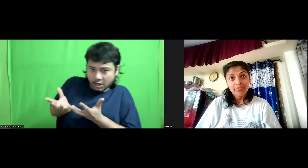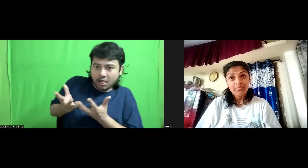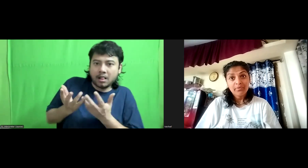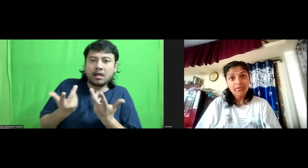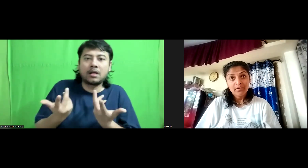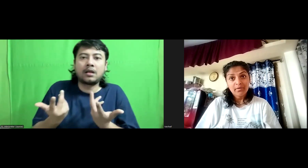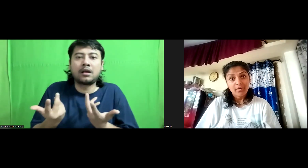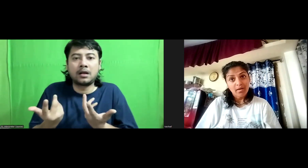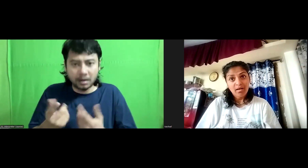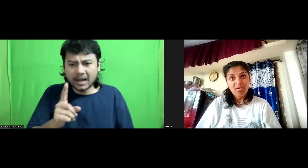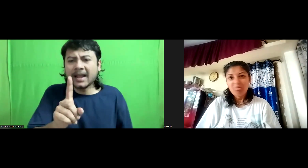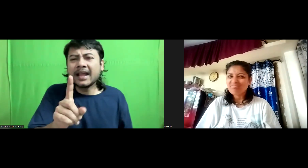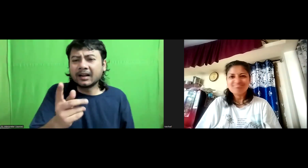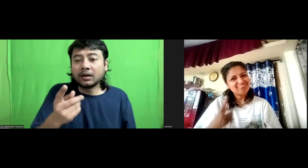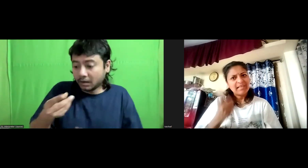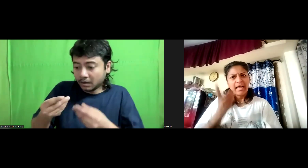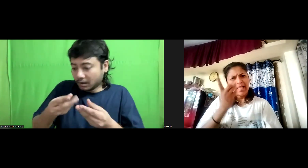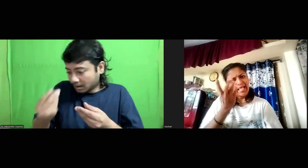at least keep few of them.